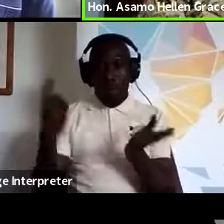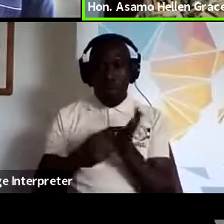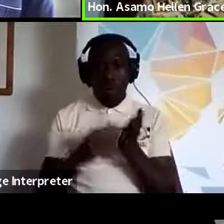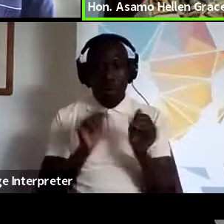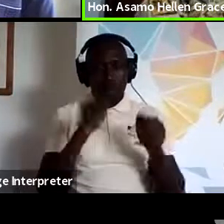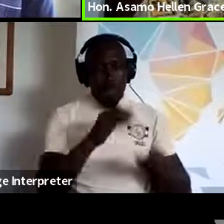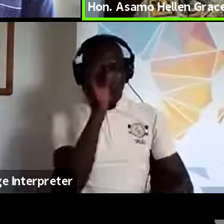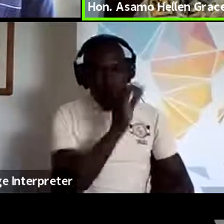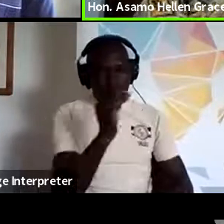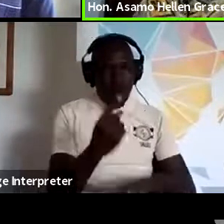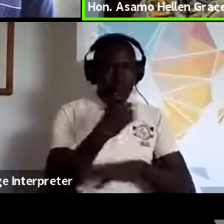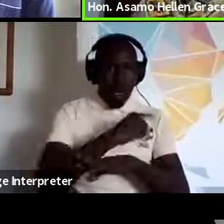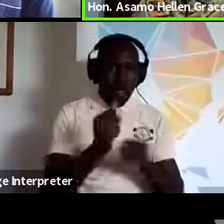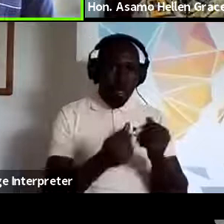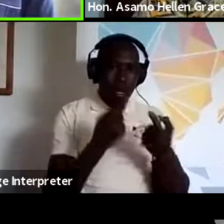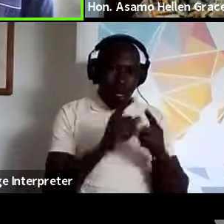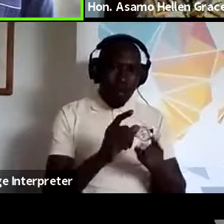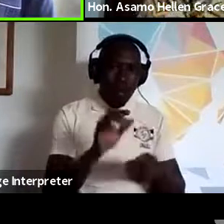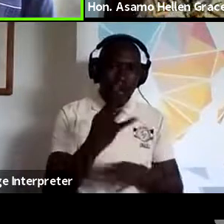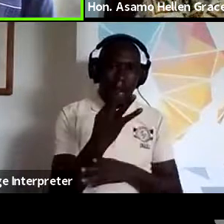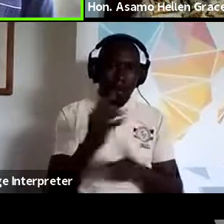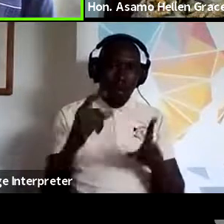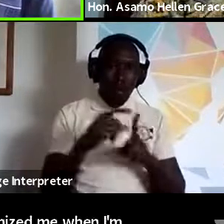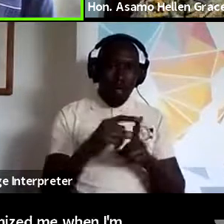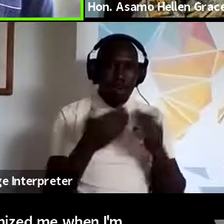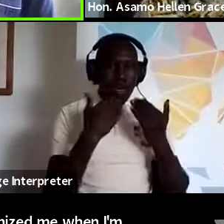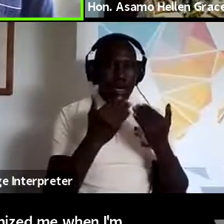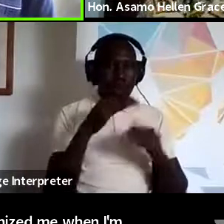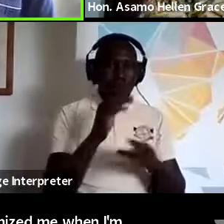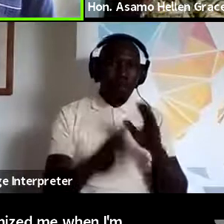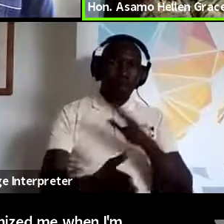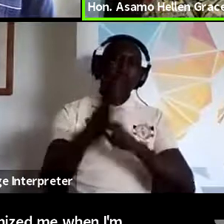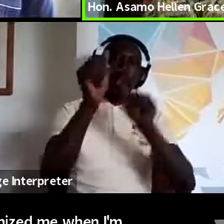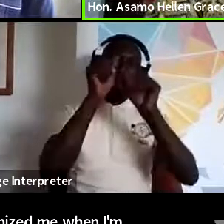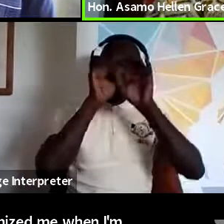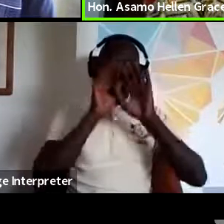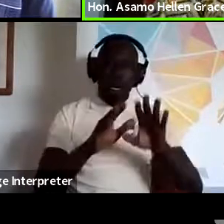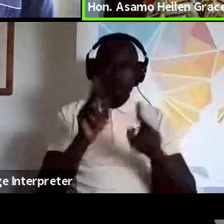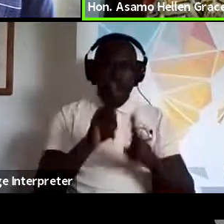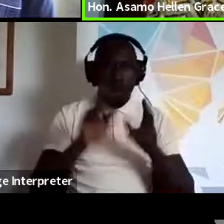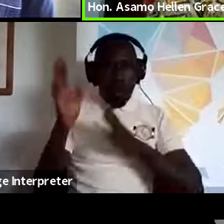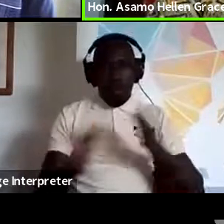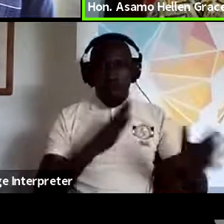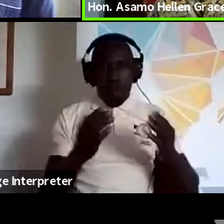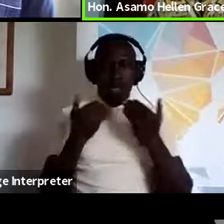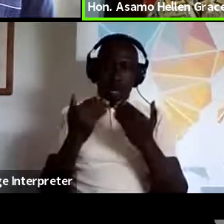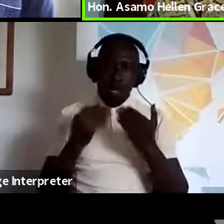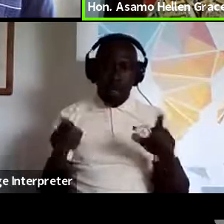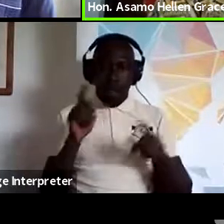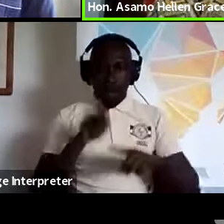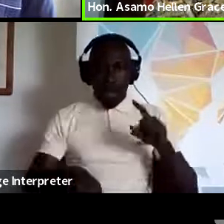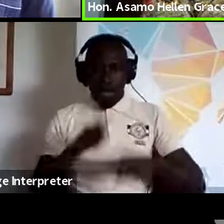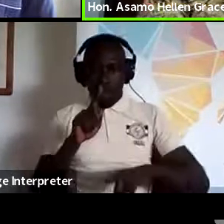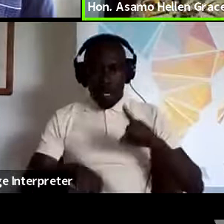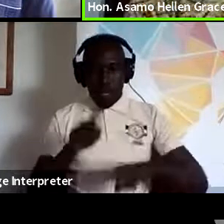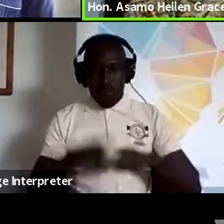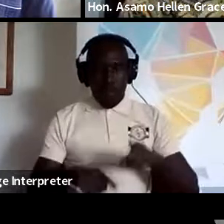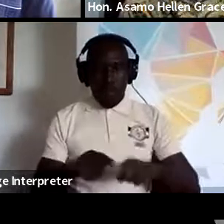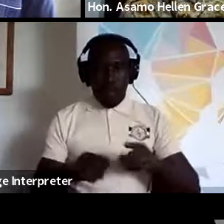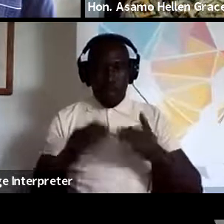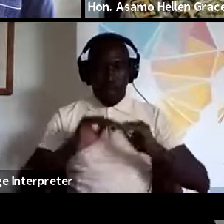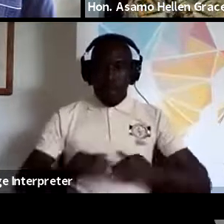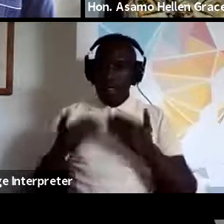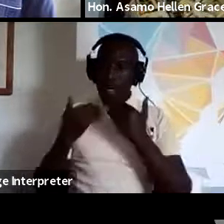not 3rd of December. Thank you so much. And God bless all those who organized. And thank you for the participation.